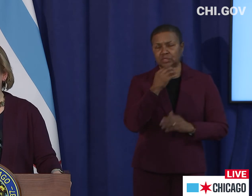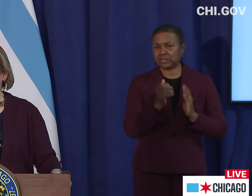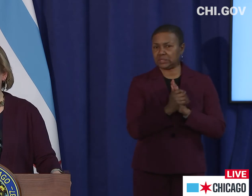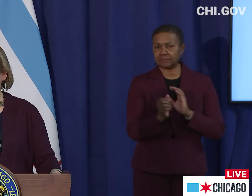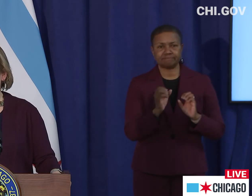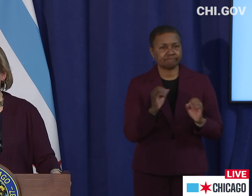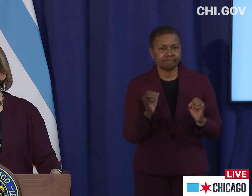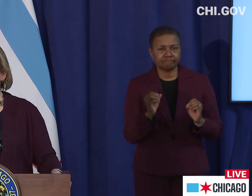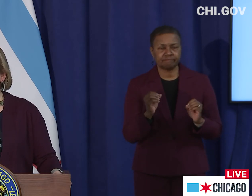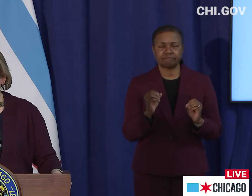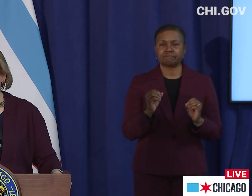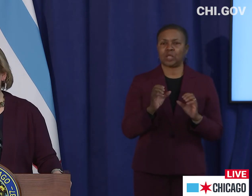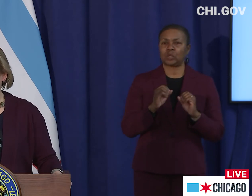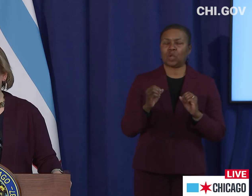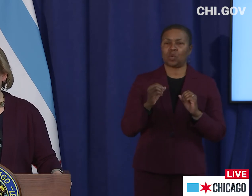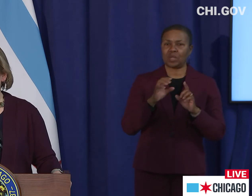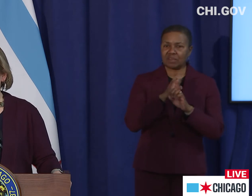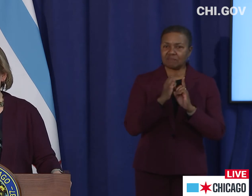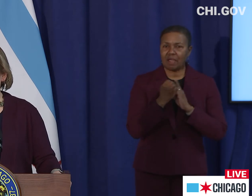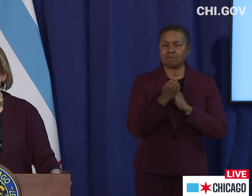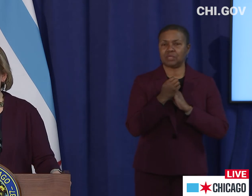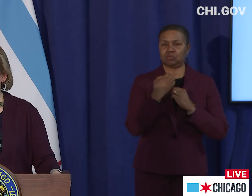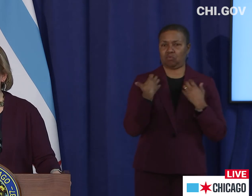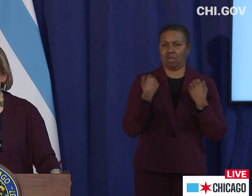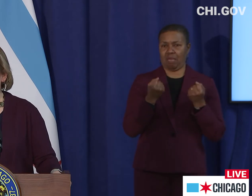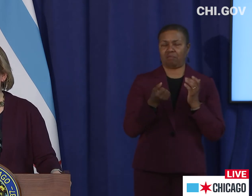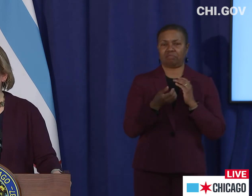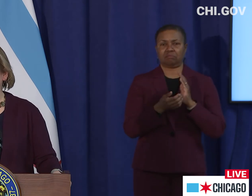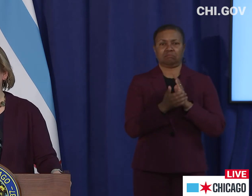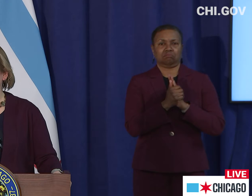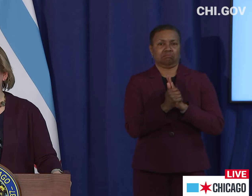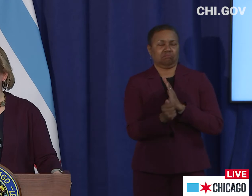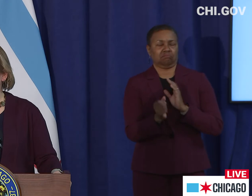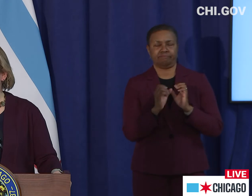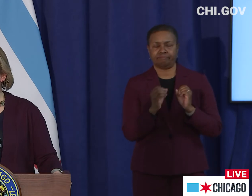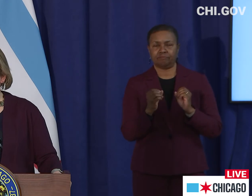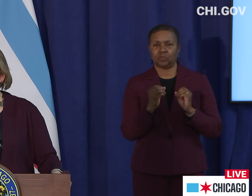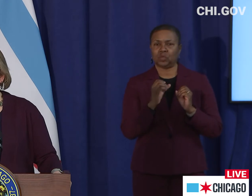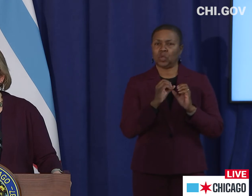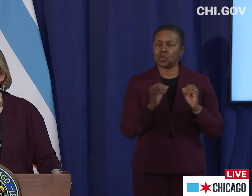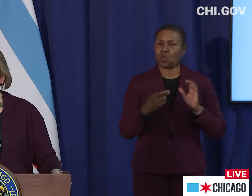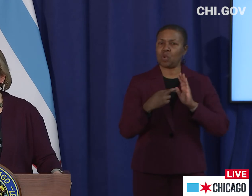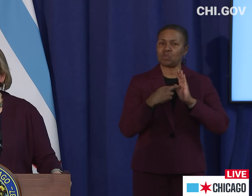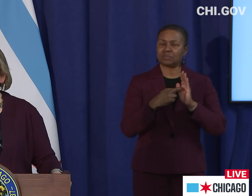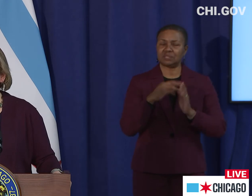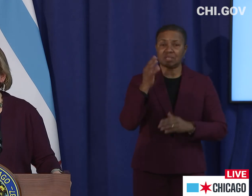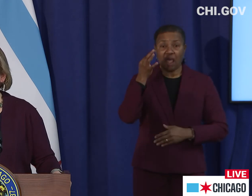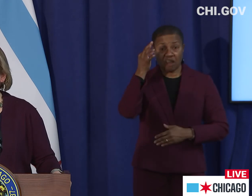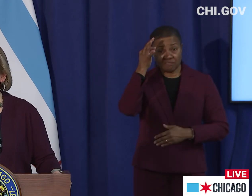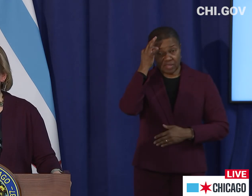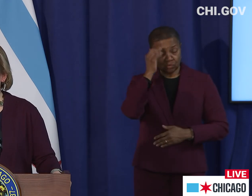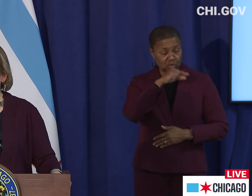don't have anybody with any environmental health expertise. We don't have anybody who represents our federally qualified